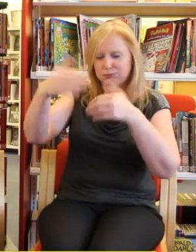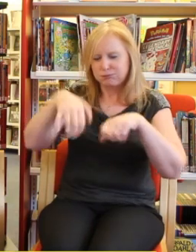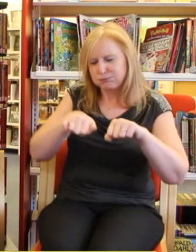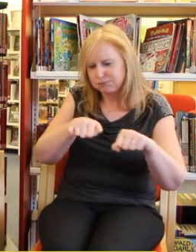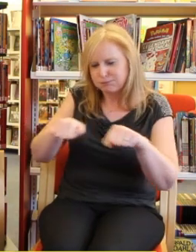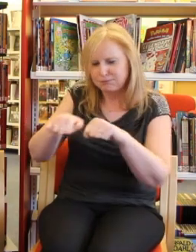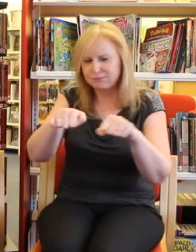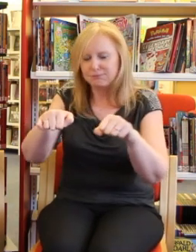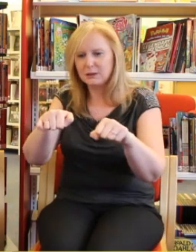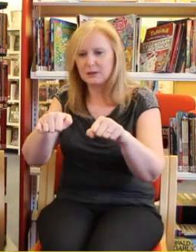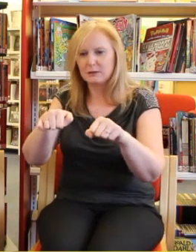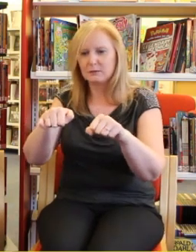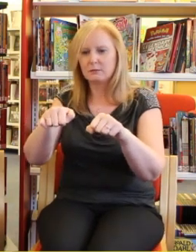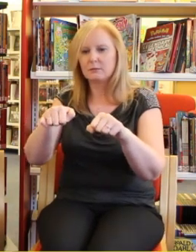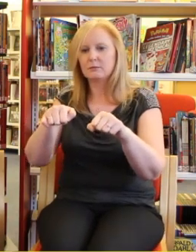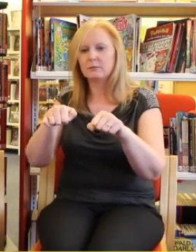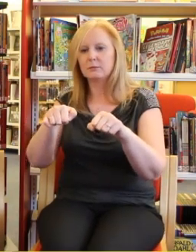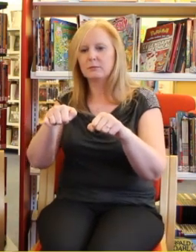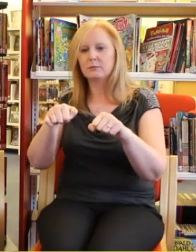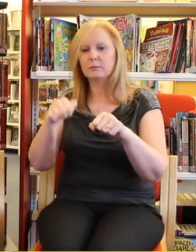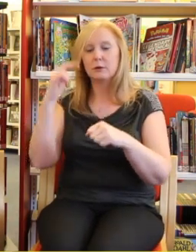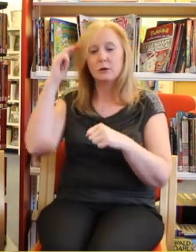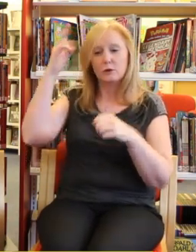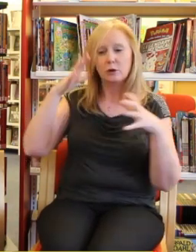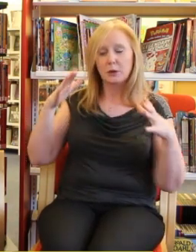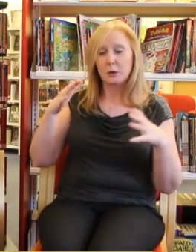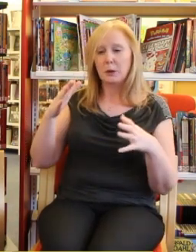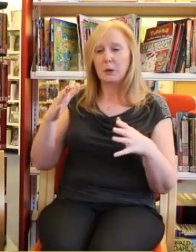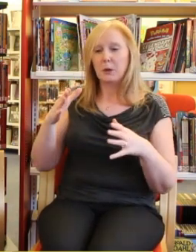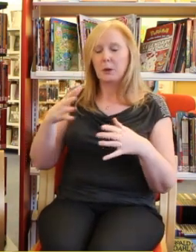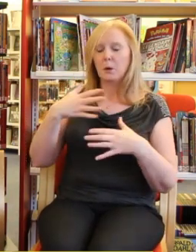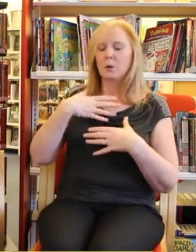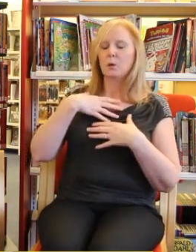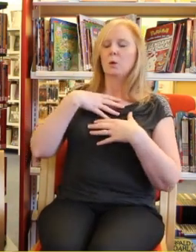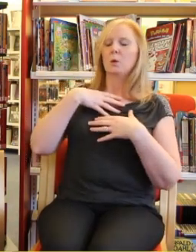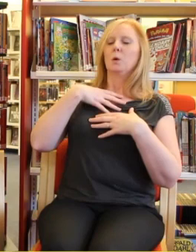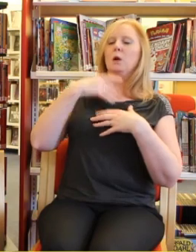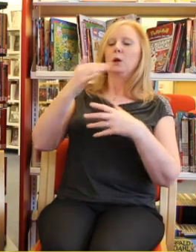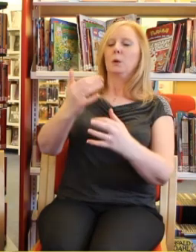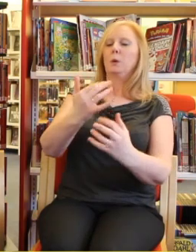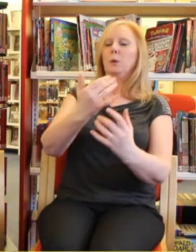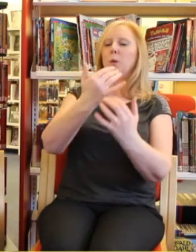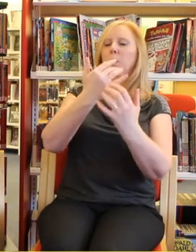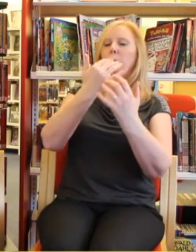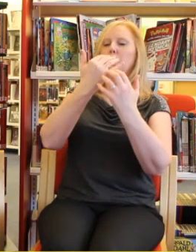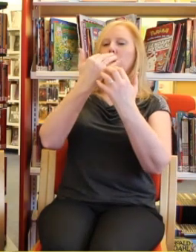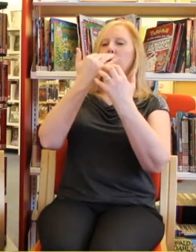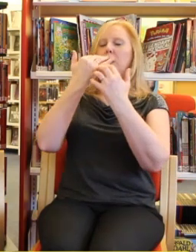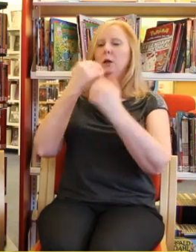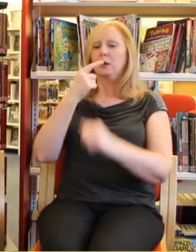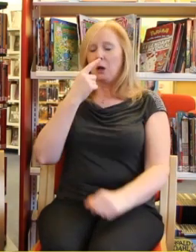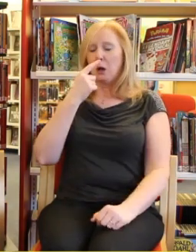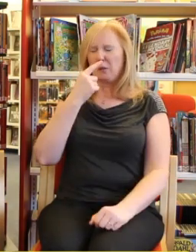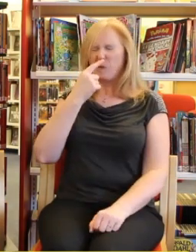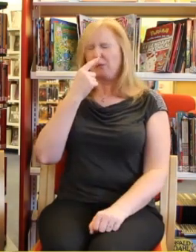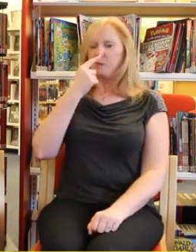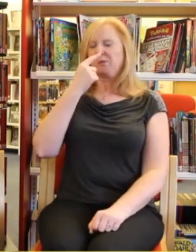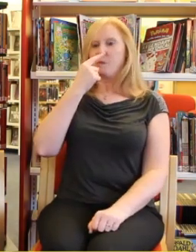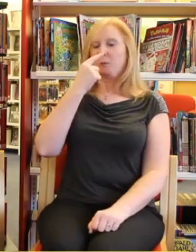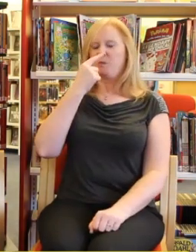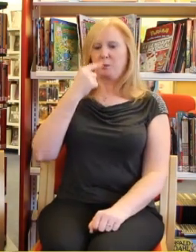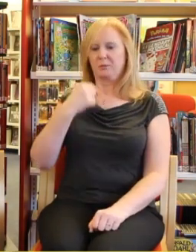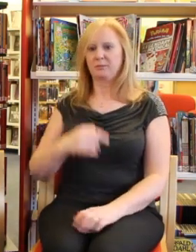tank. As the giant breathed in the pongy fumes rose. The result was a twitch on his huge